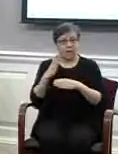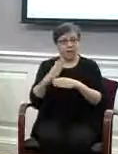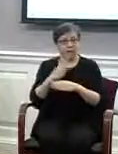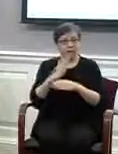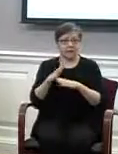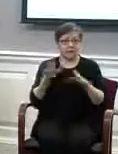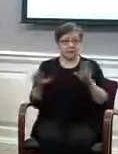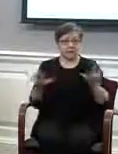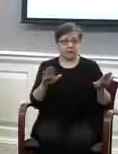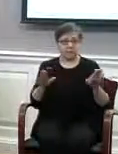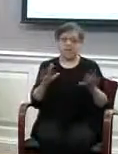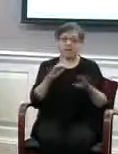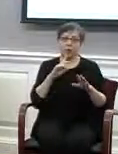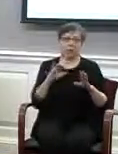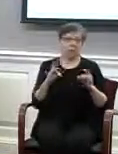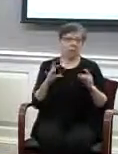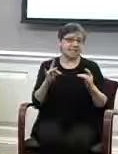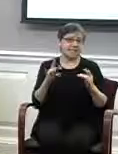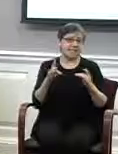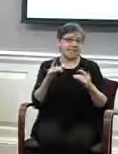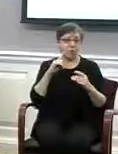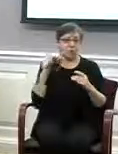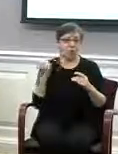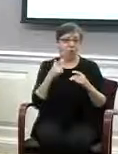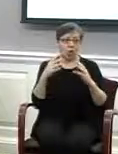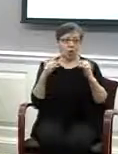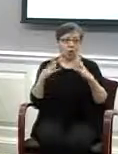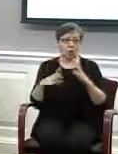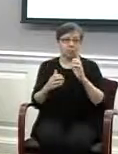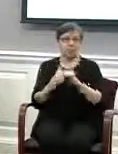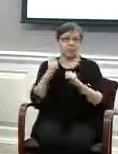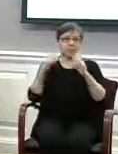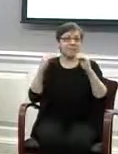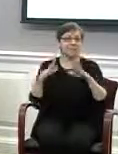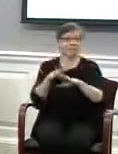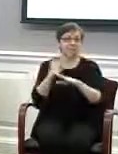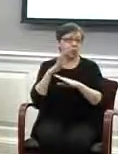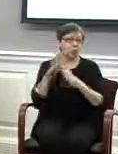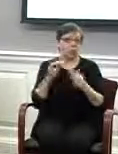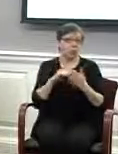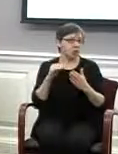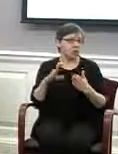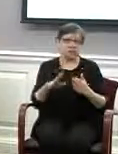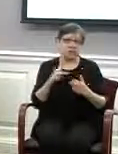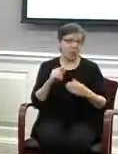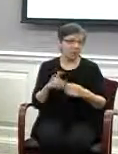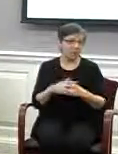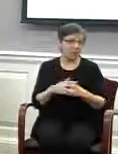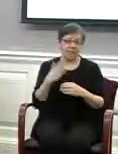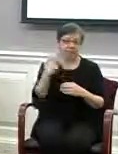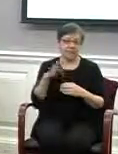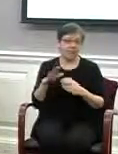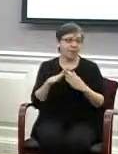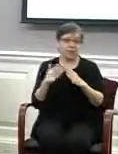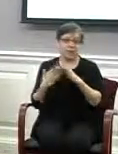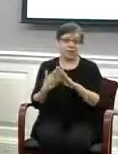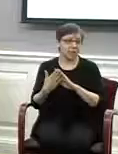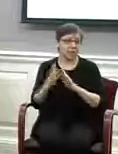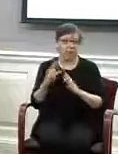quite tricky for all teachers to do. Most teachers don't know their students that well, or the communities that they come